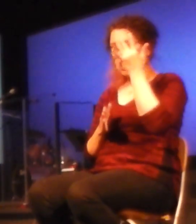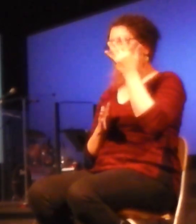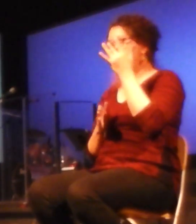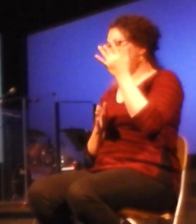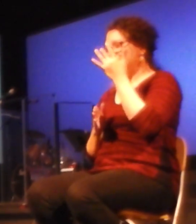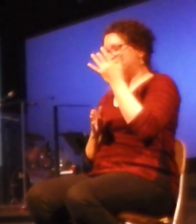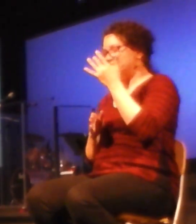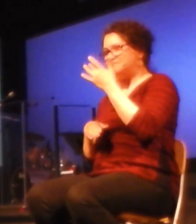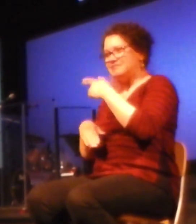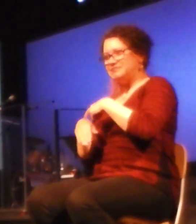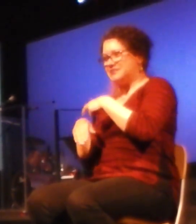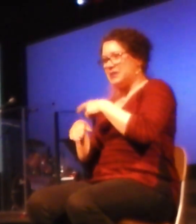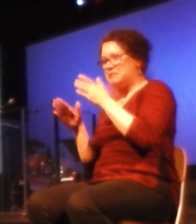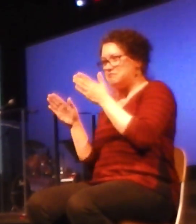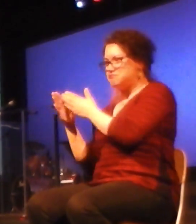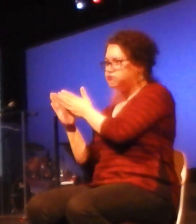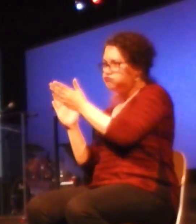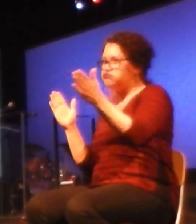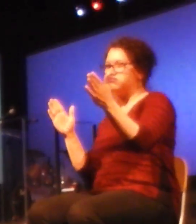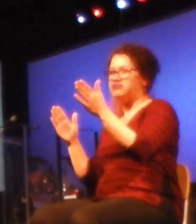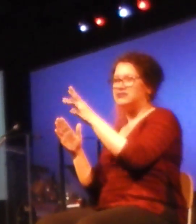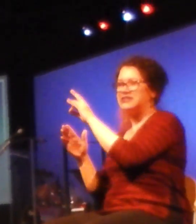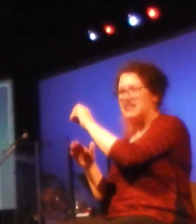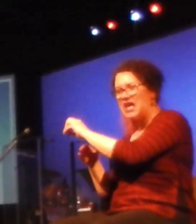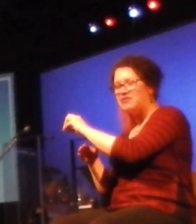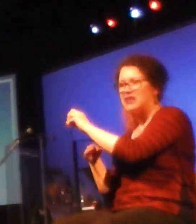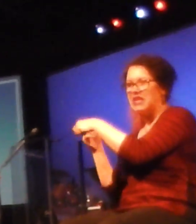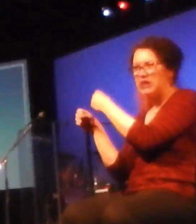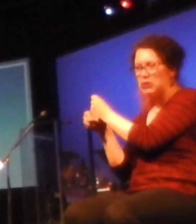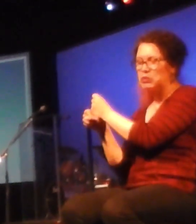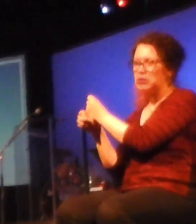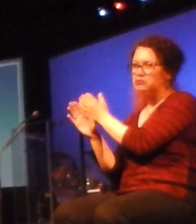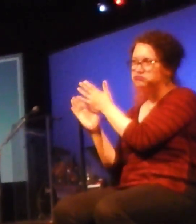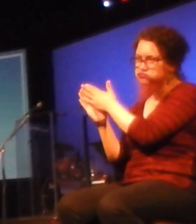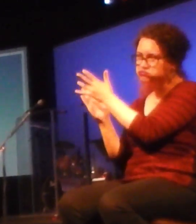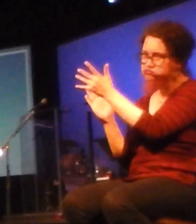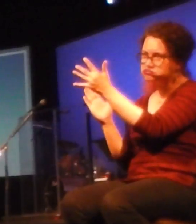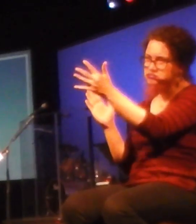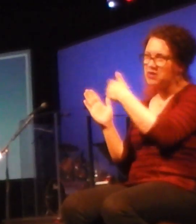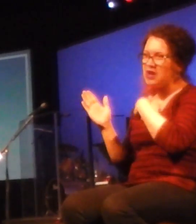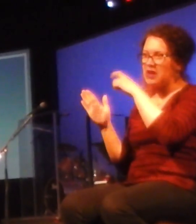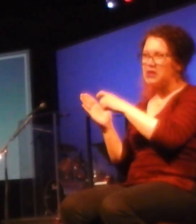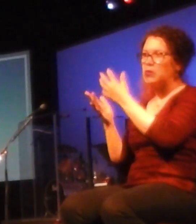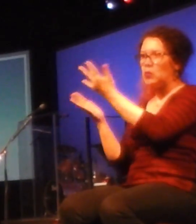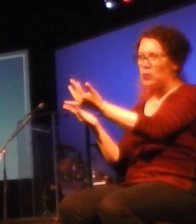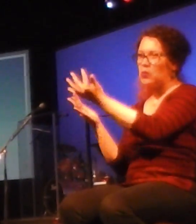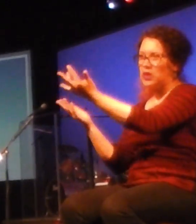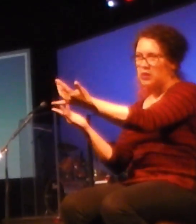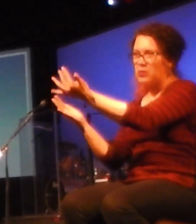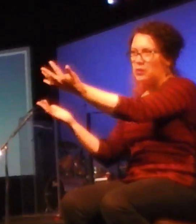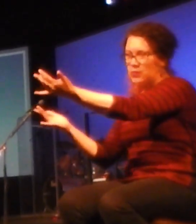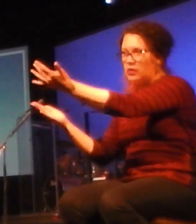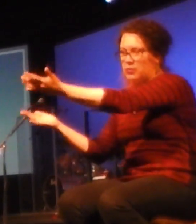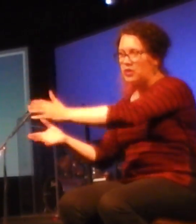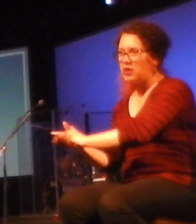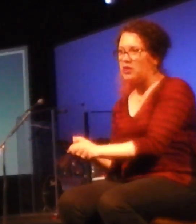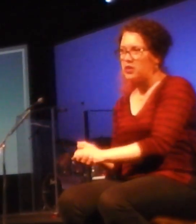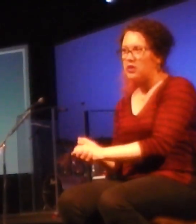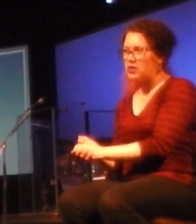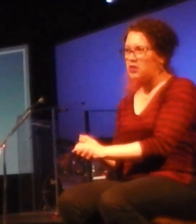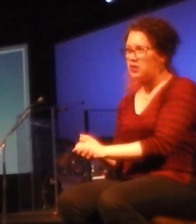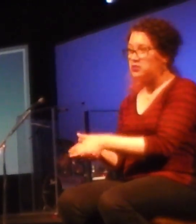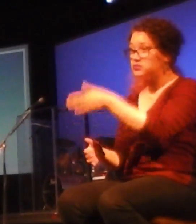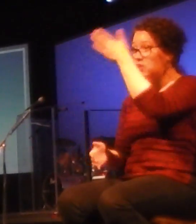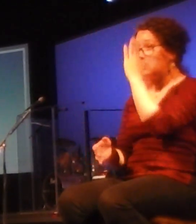to wait. And so I wonder if the point is that God is trying to say it's not about necessarily getting out of